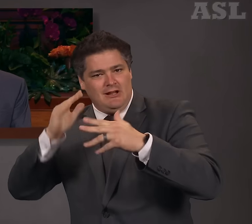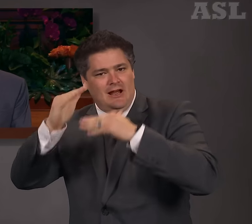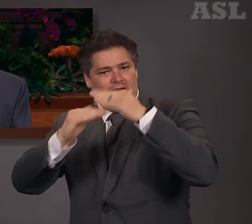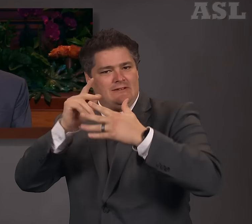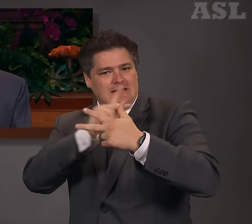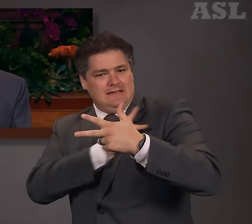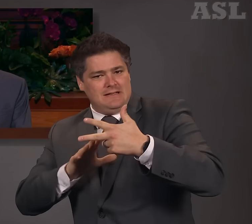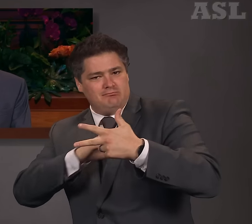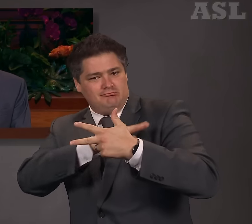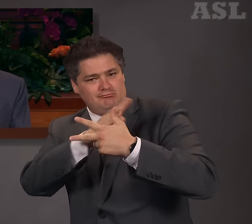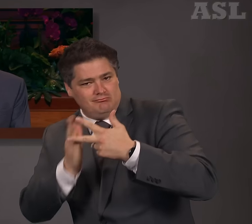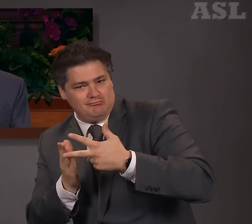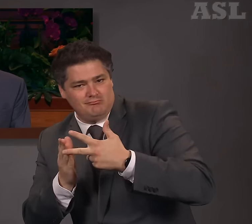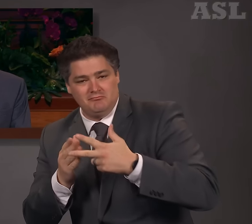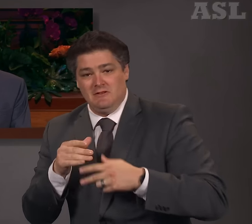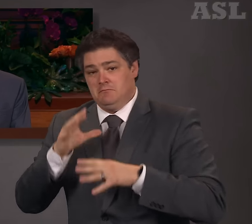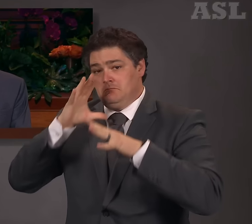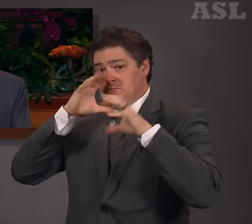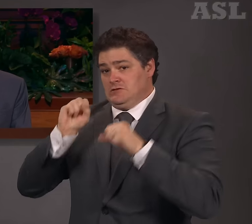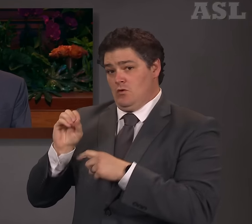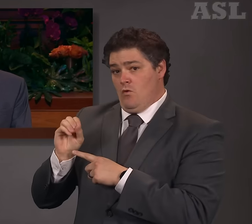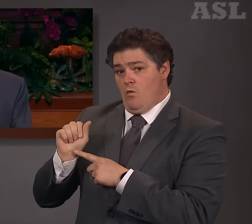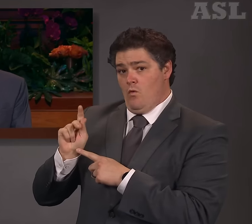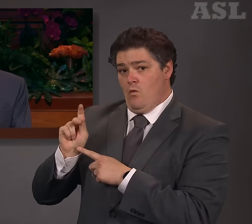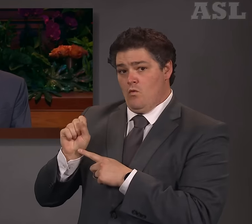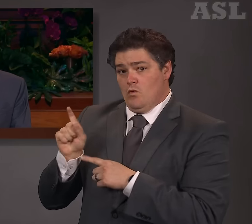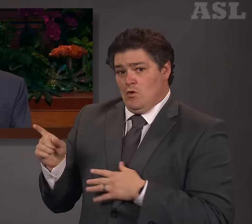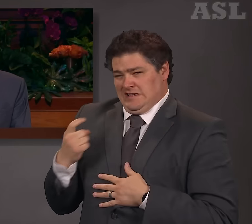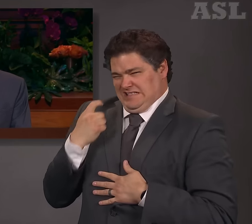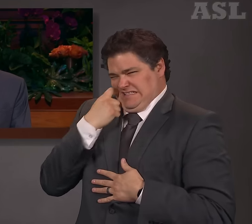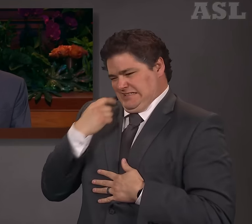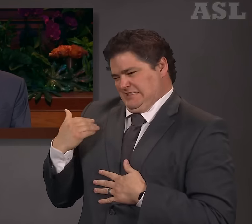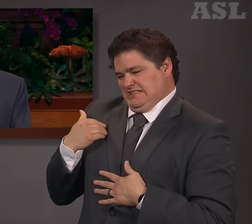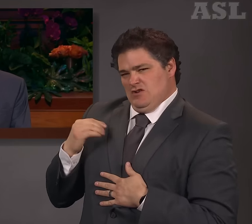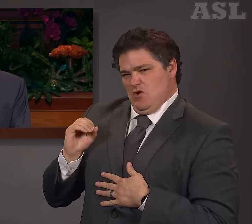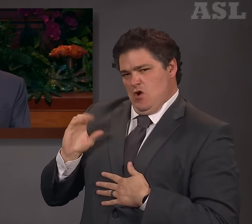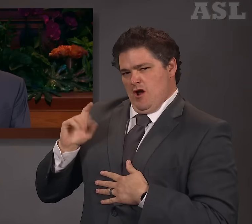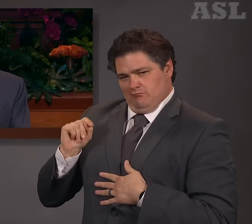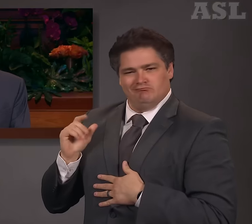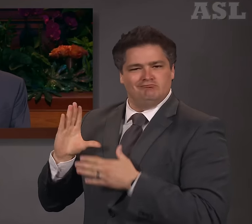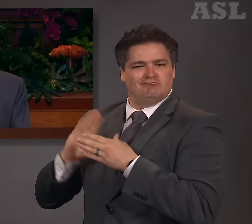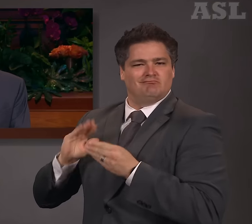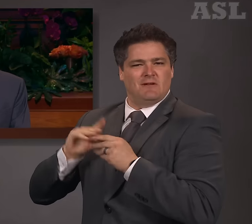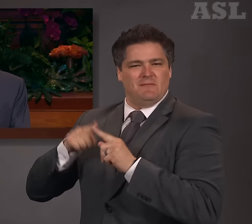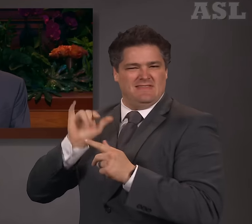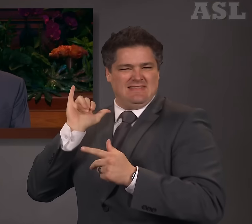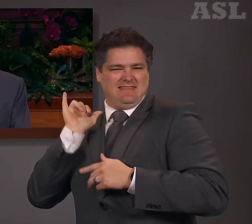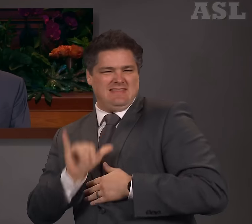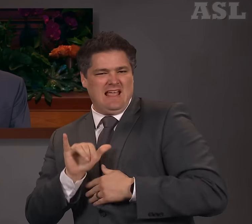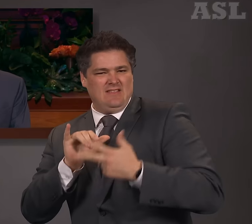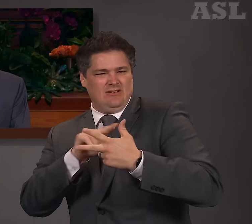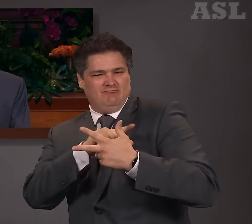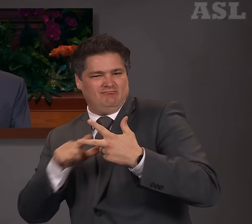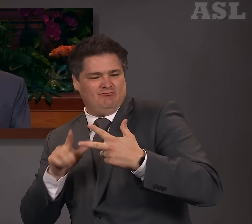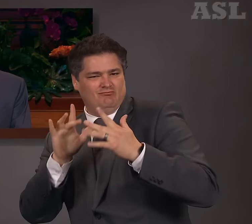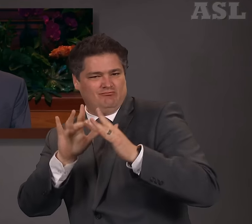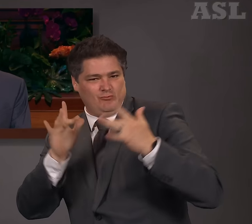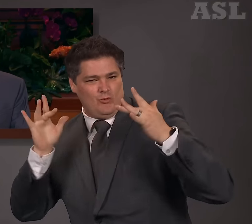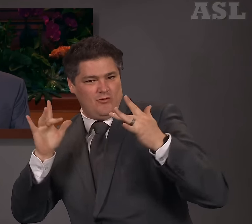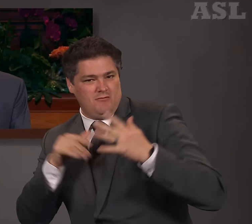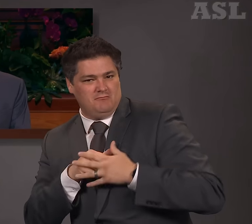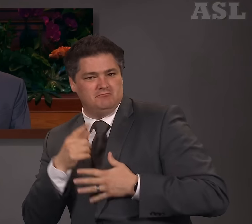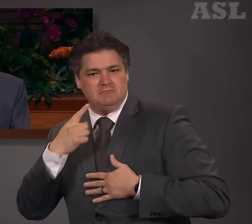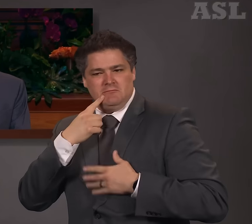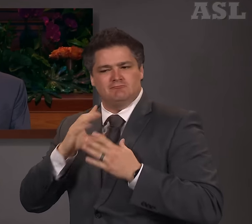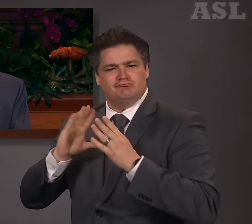these kingdoms of glory last October, noting that through the triumph and the glory of the Lamb, all but a